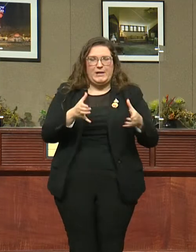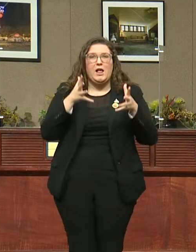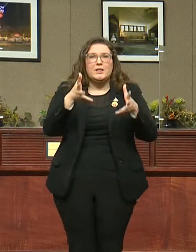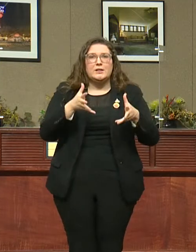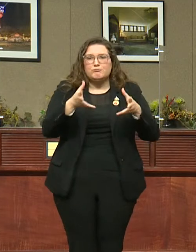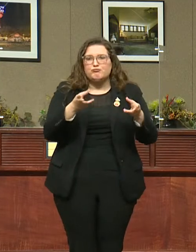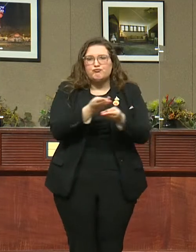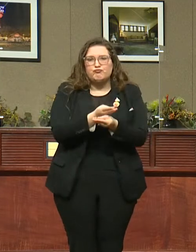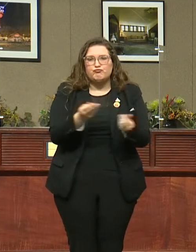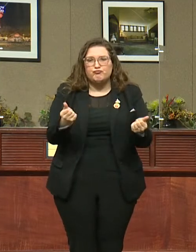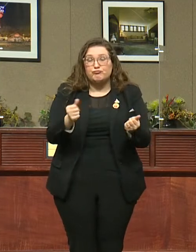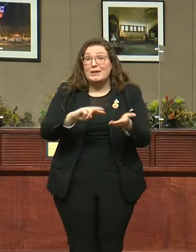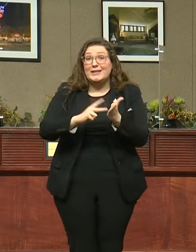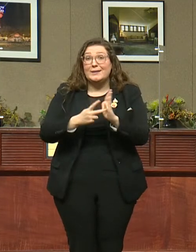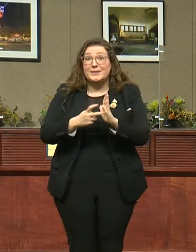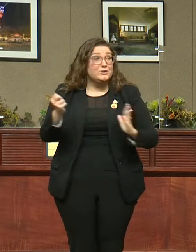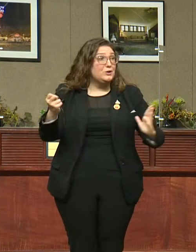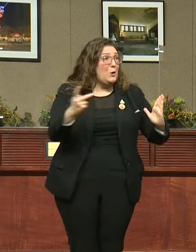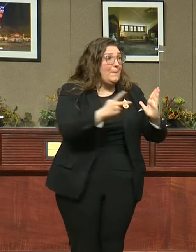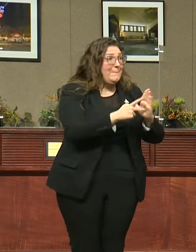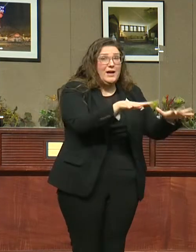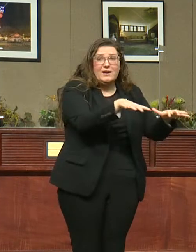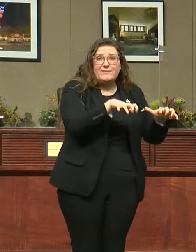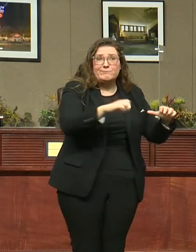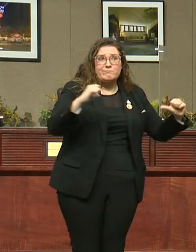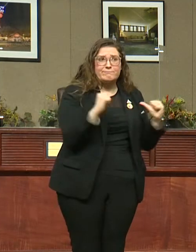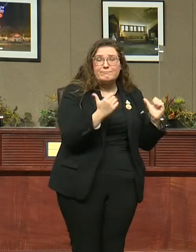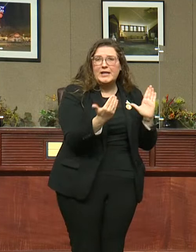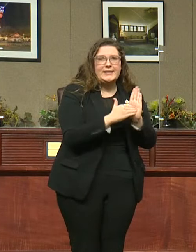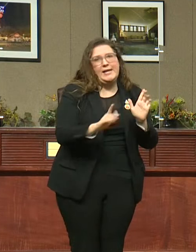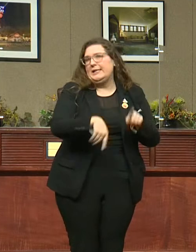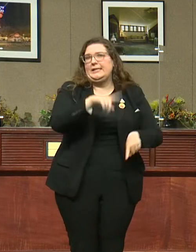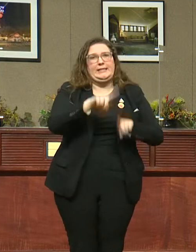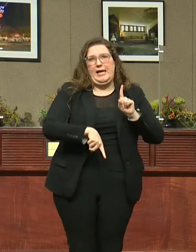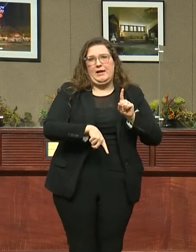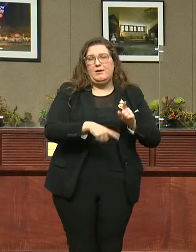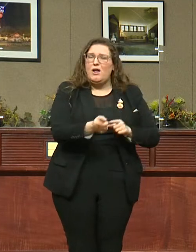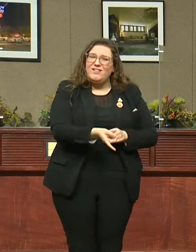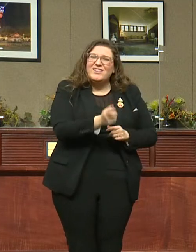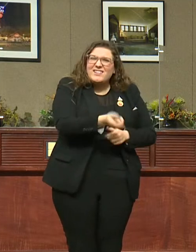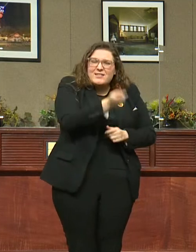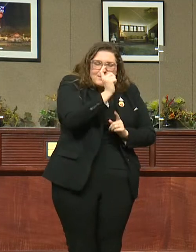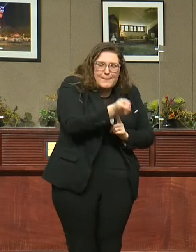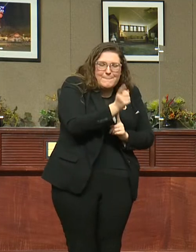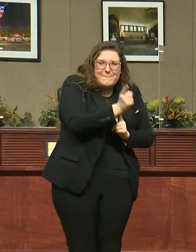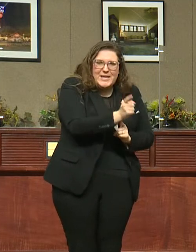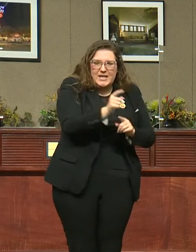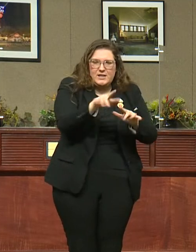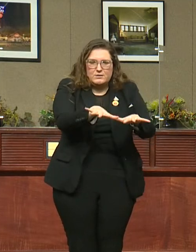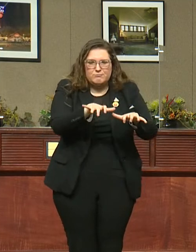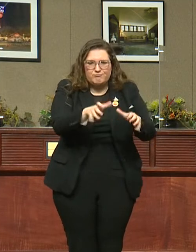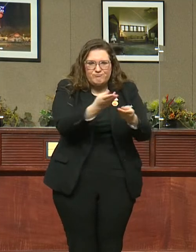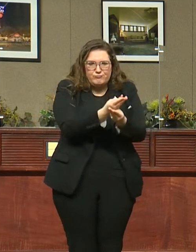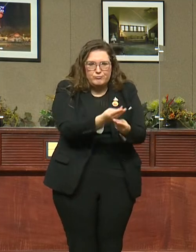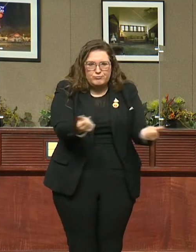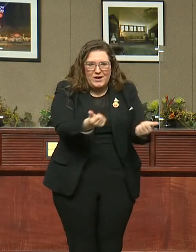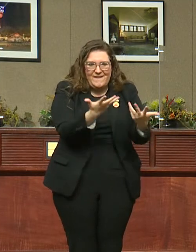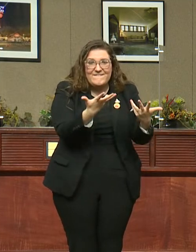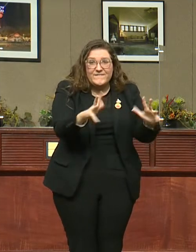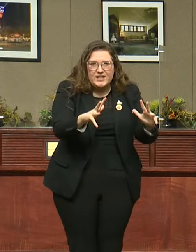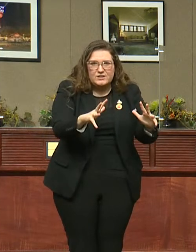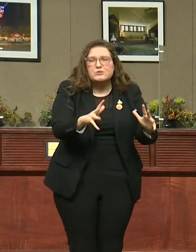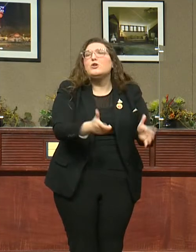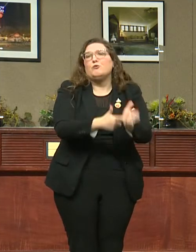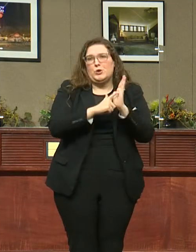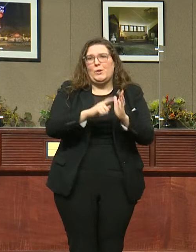you defrost it, you have to use it. So that's why forecasting how many people we are expecting,